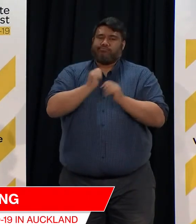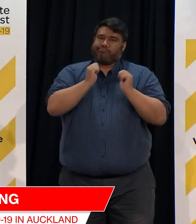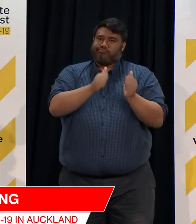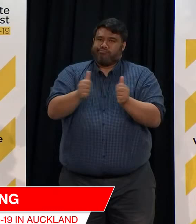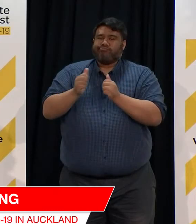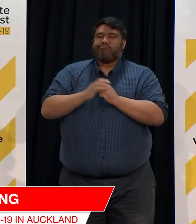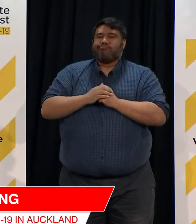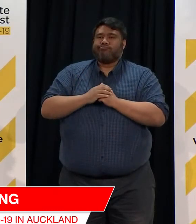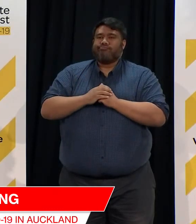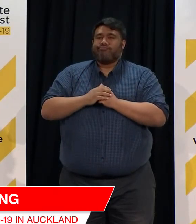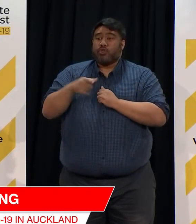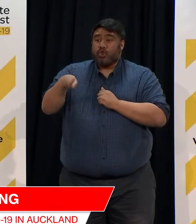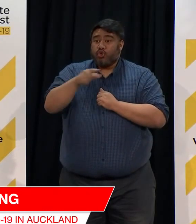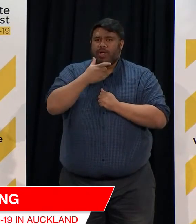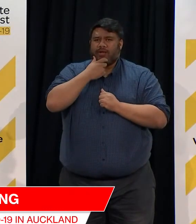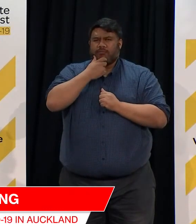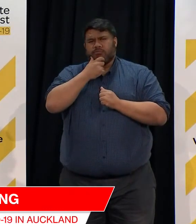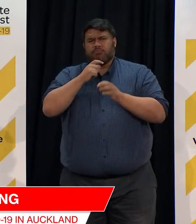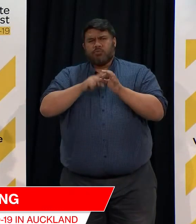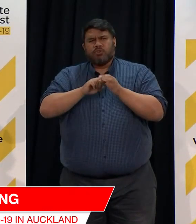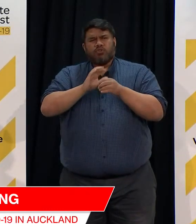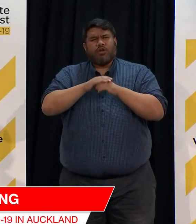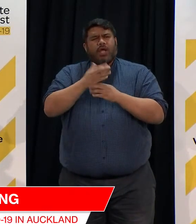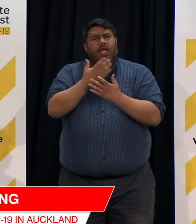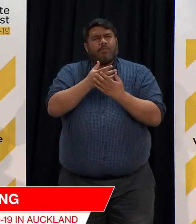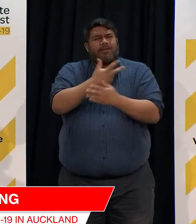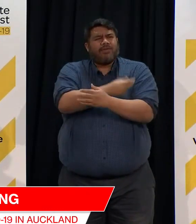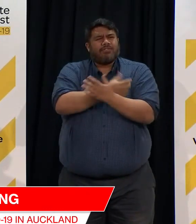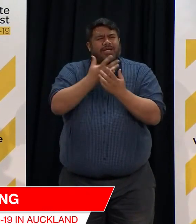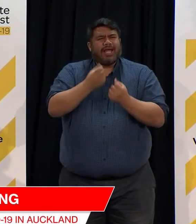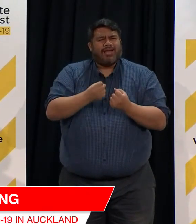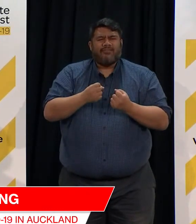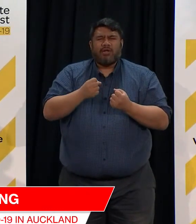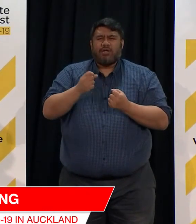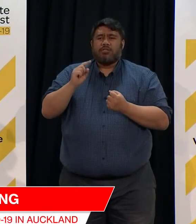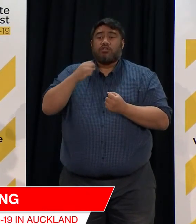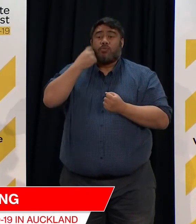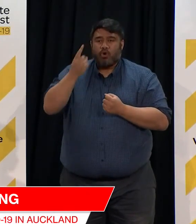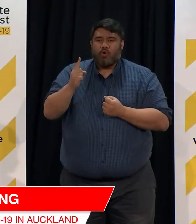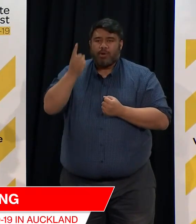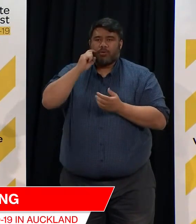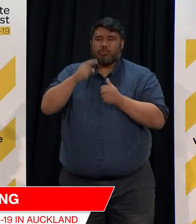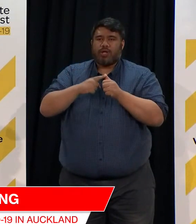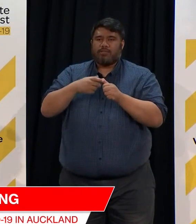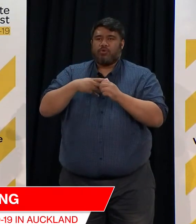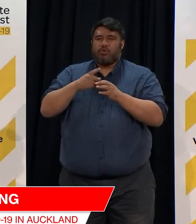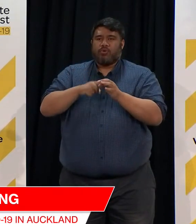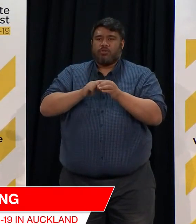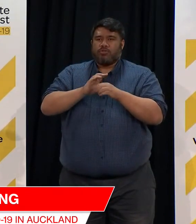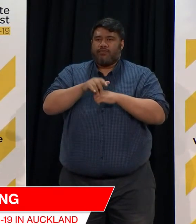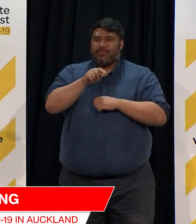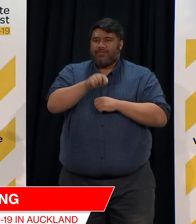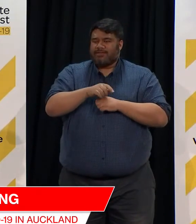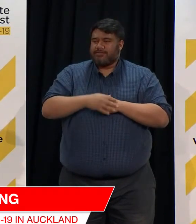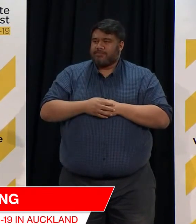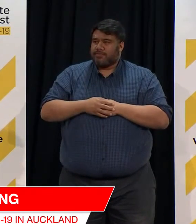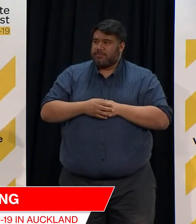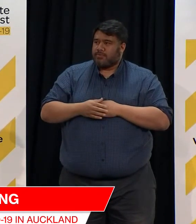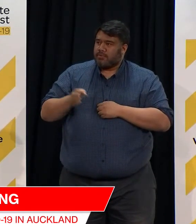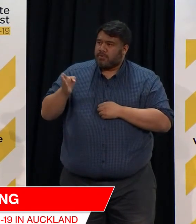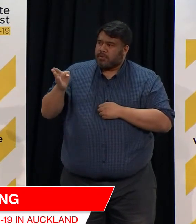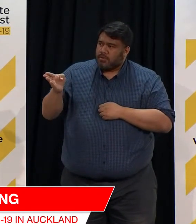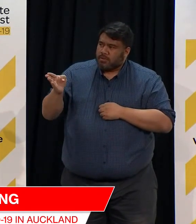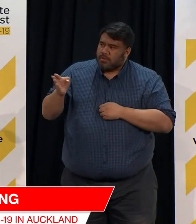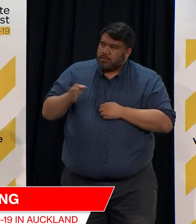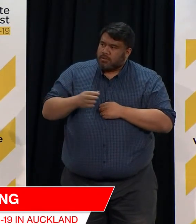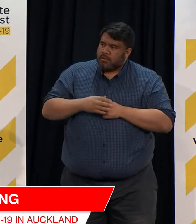Minister will speak more to those tomorrow, but we are not going to run out of vaccines. Can you just rule out that you didn't do any kind of demand management to